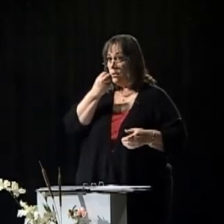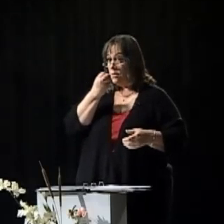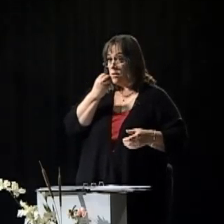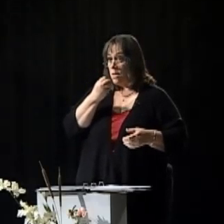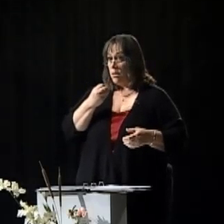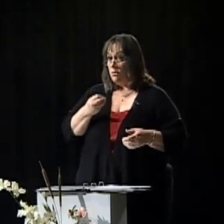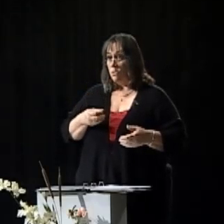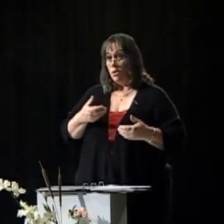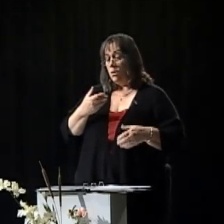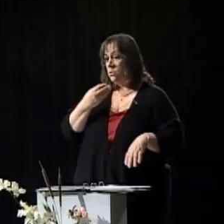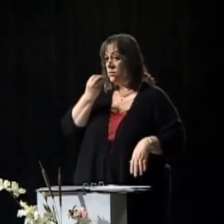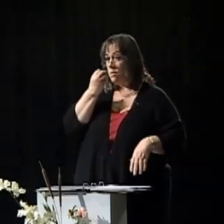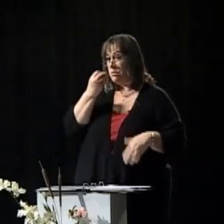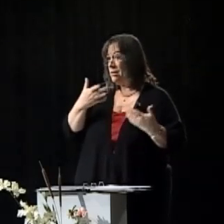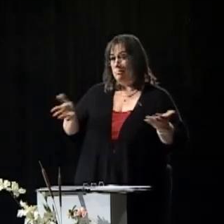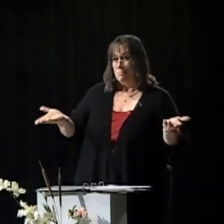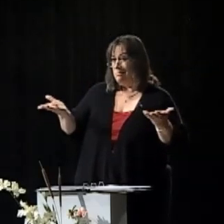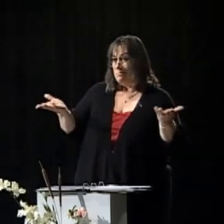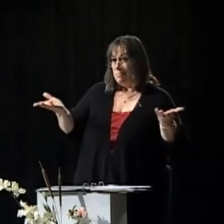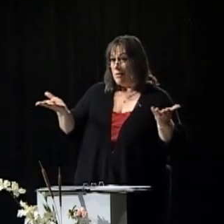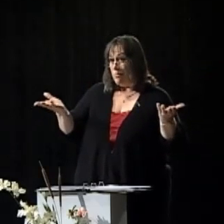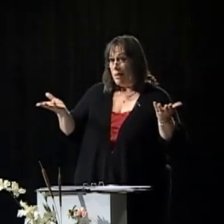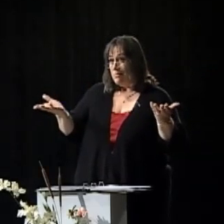to eat, or, you know, eat what do you want.